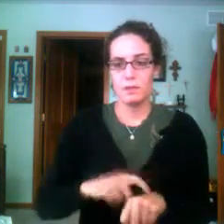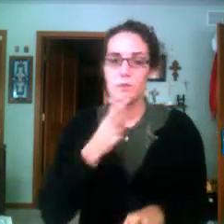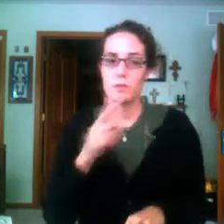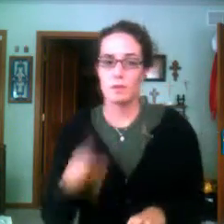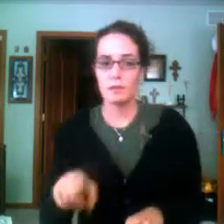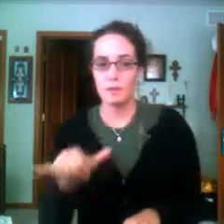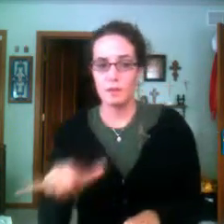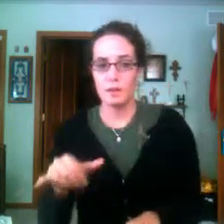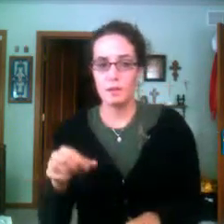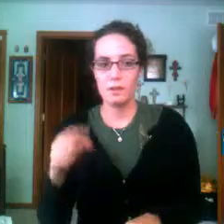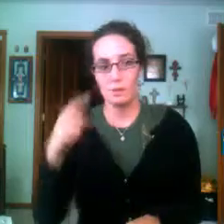Whole numbers.